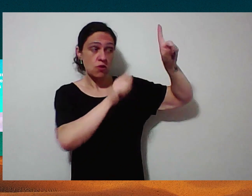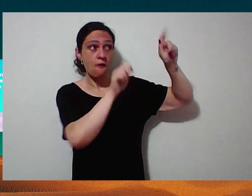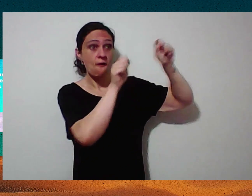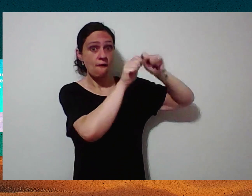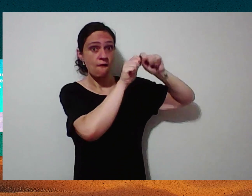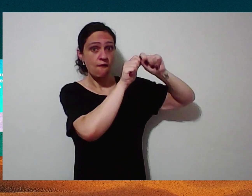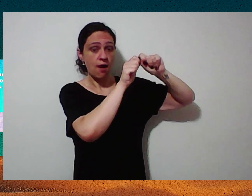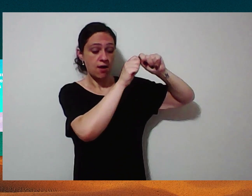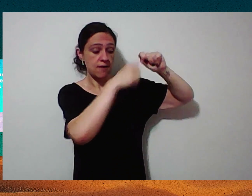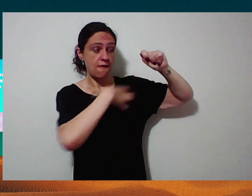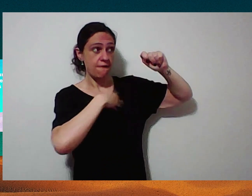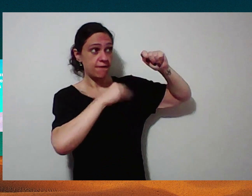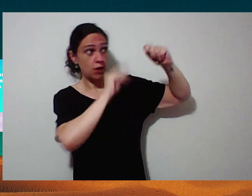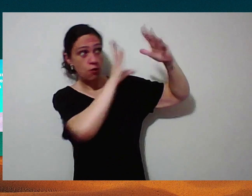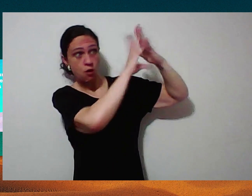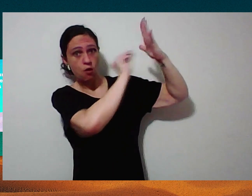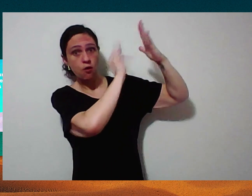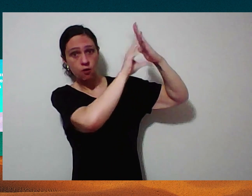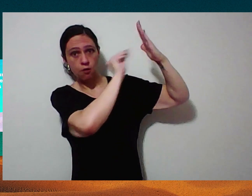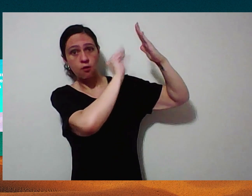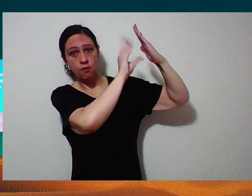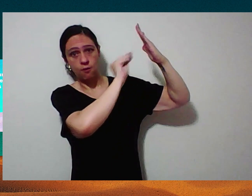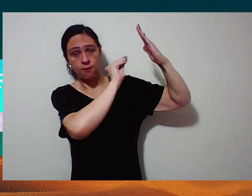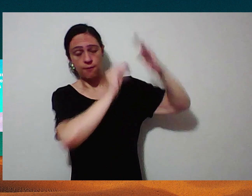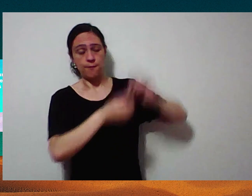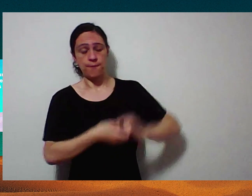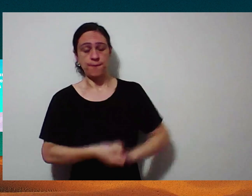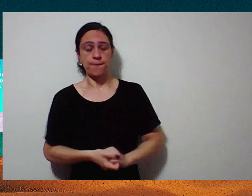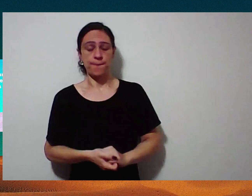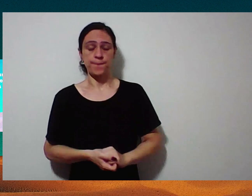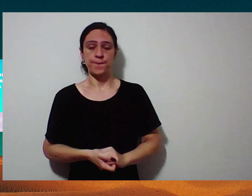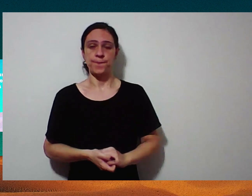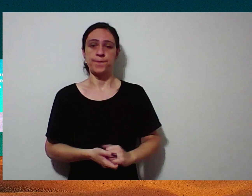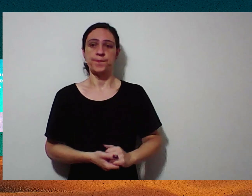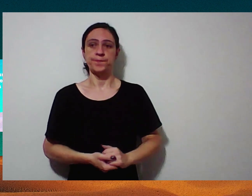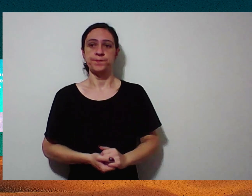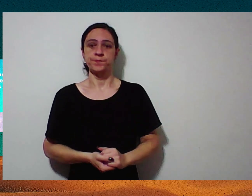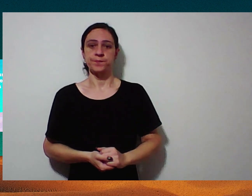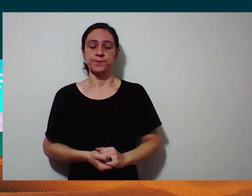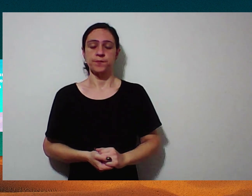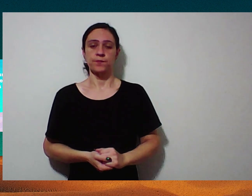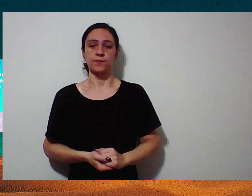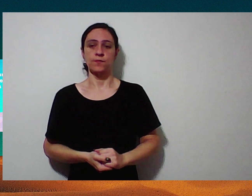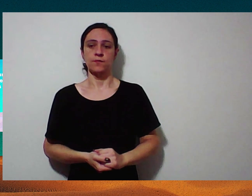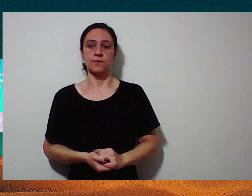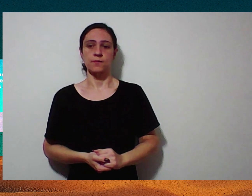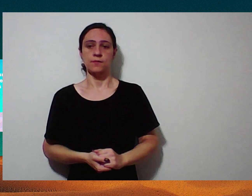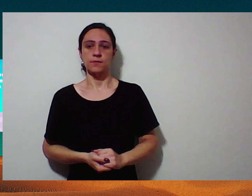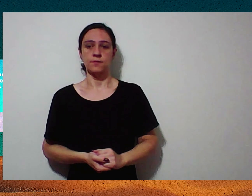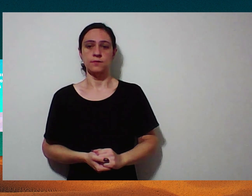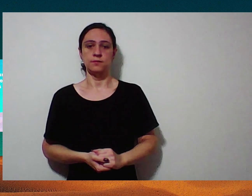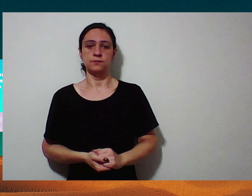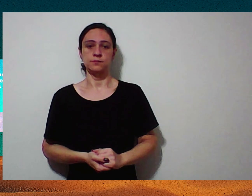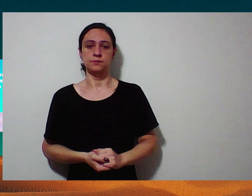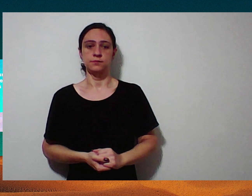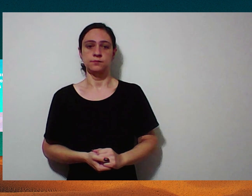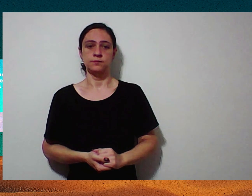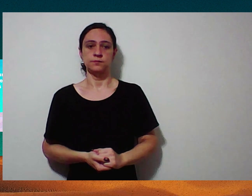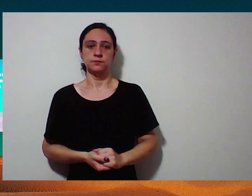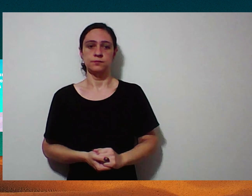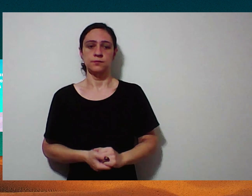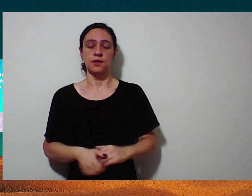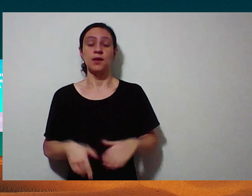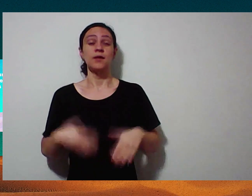o faz. For whatever he does, the Son also does in like manner. Irmãos, esse princípio